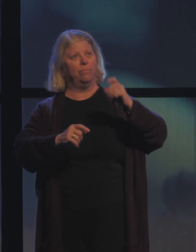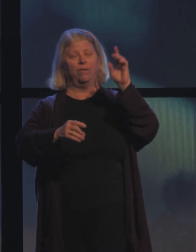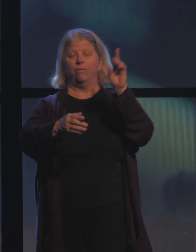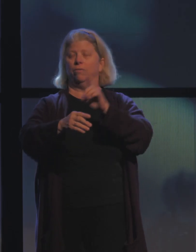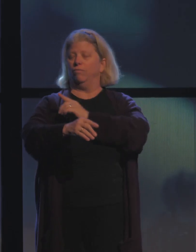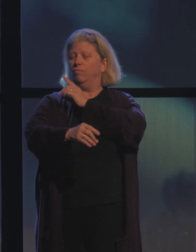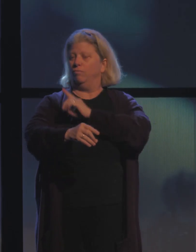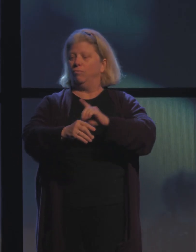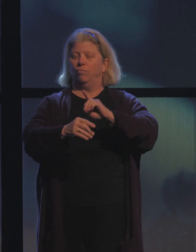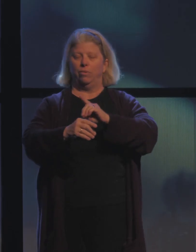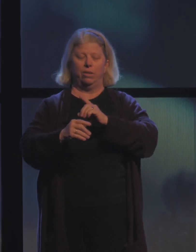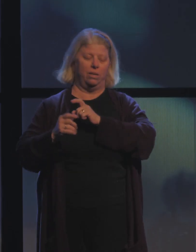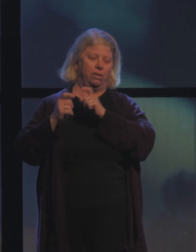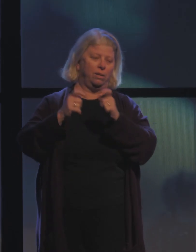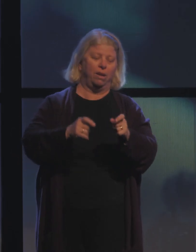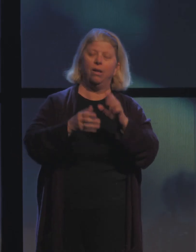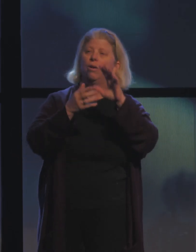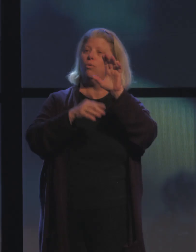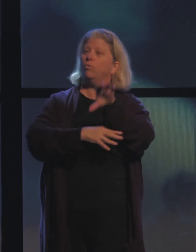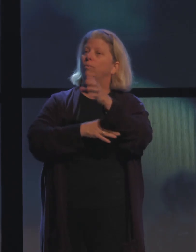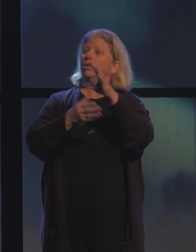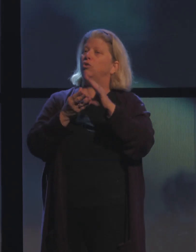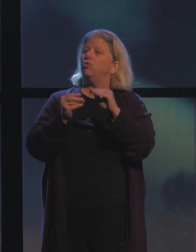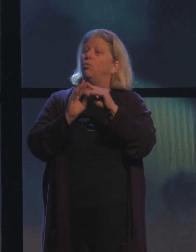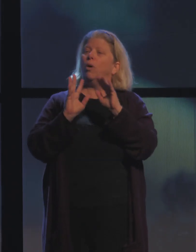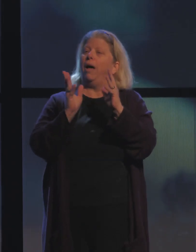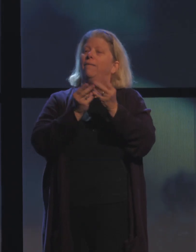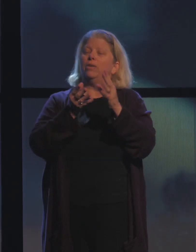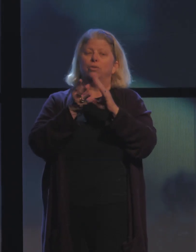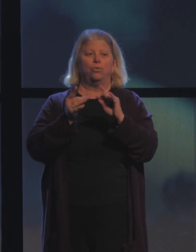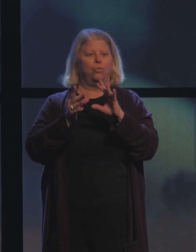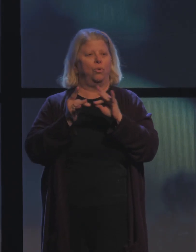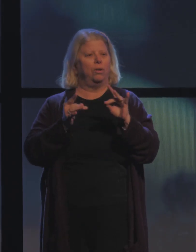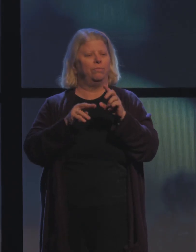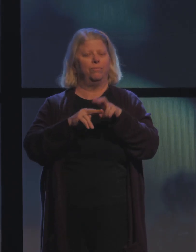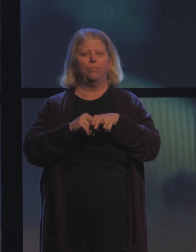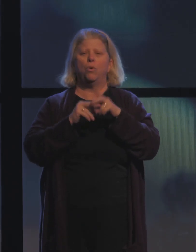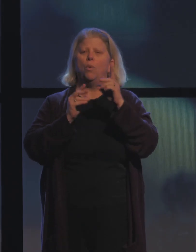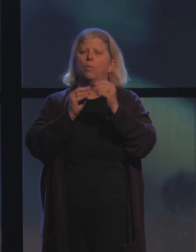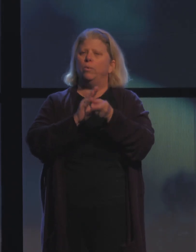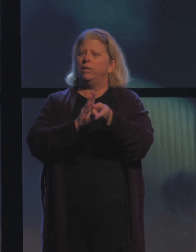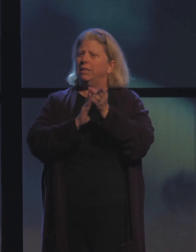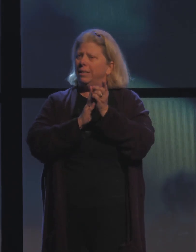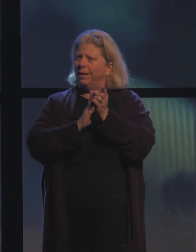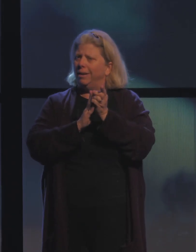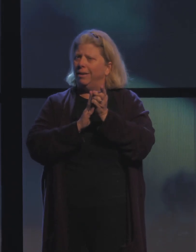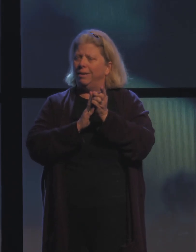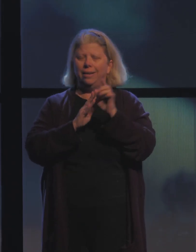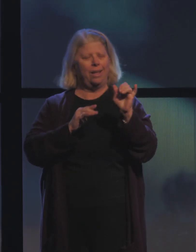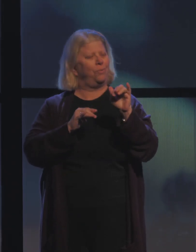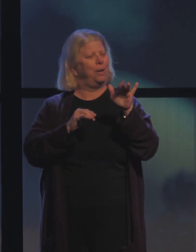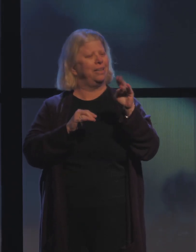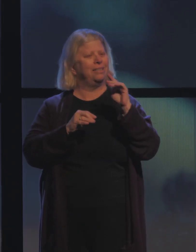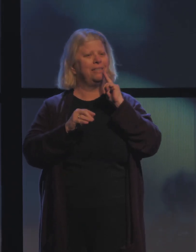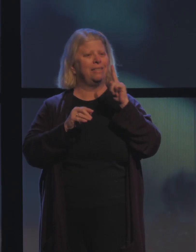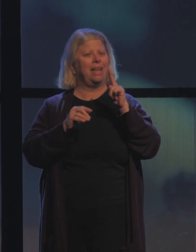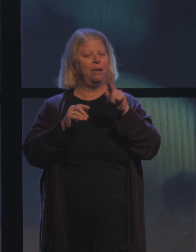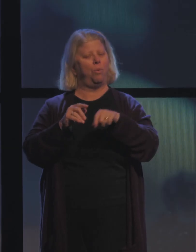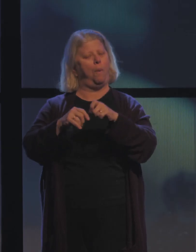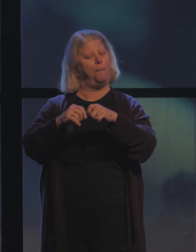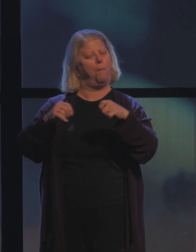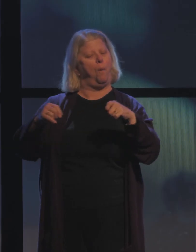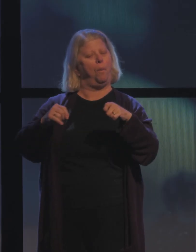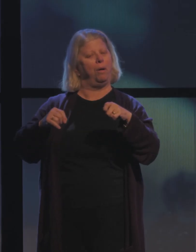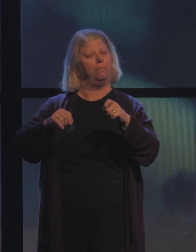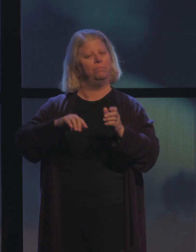David. The Christmas story, this Advent story, let's just sit in it for one more second. Just like Ryan said, we're going to put a bow on it. We're